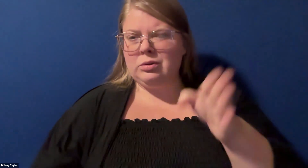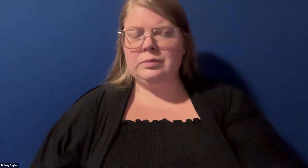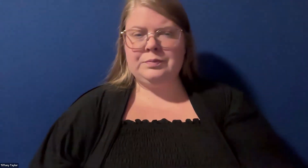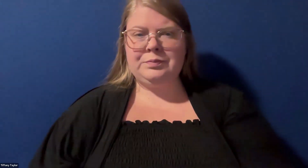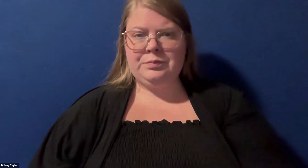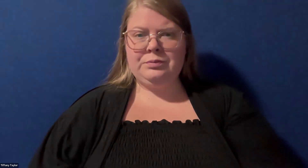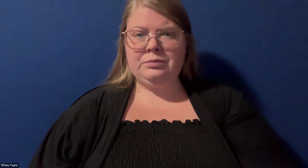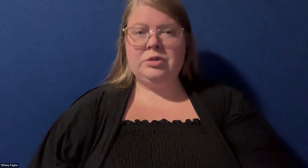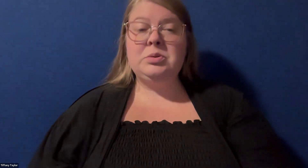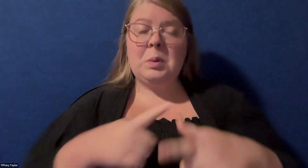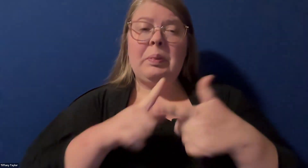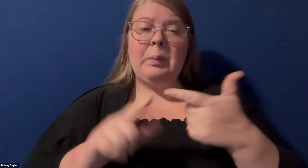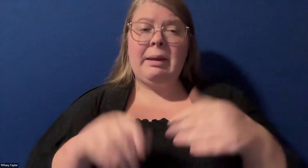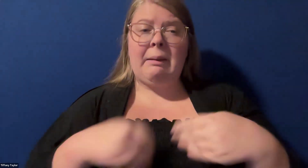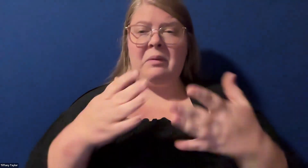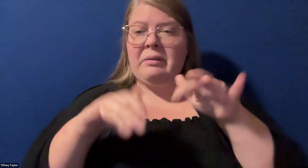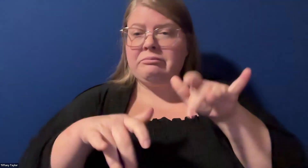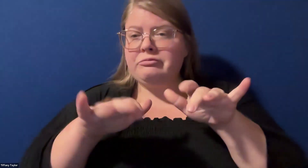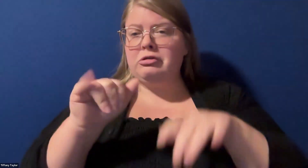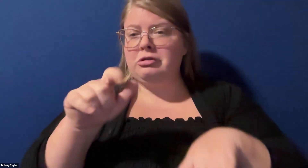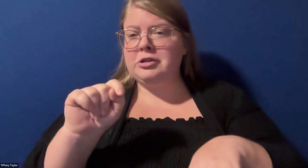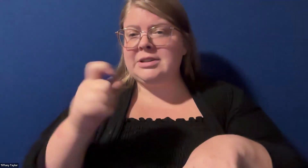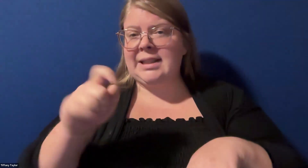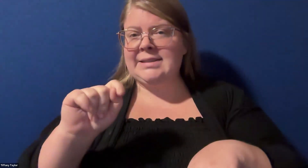some alternative text. If any featured image is not provided,